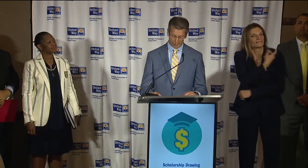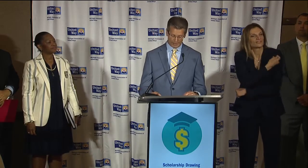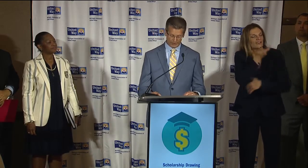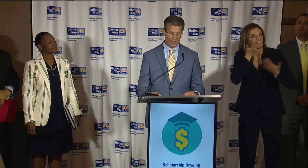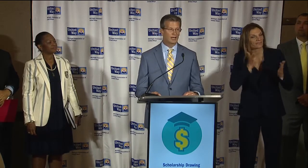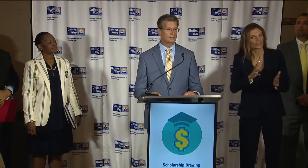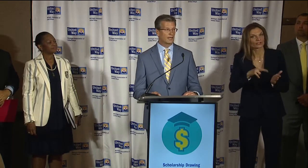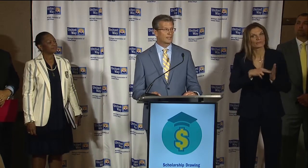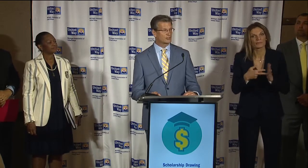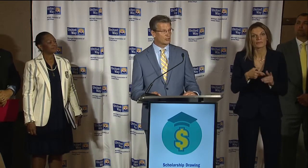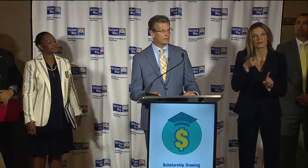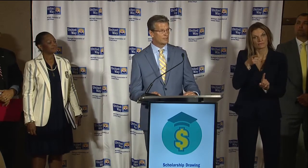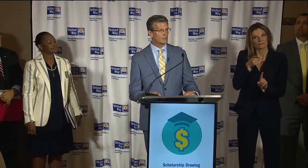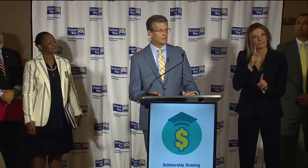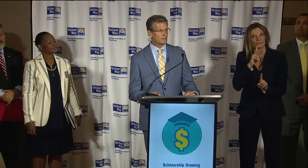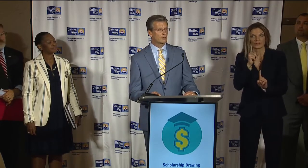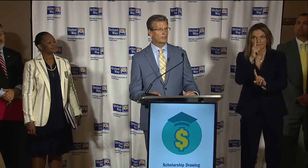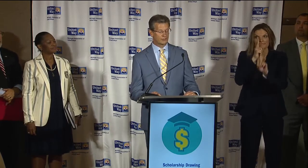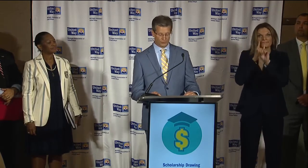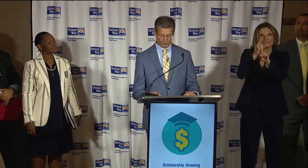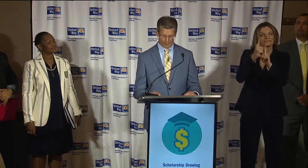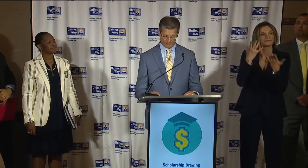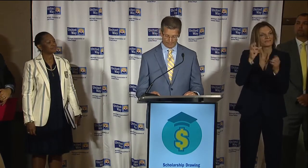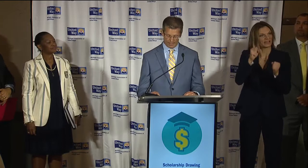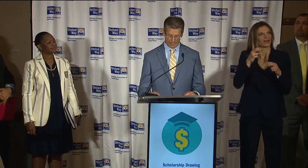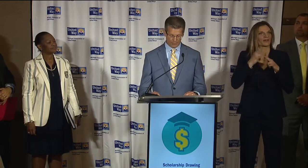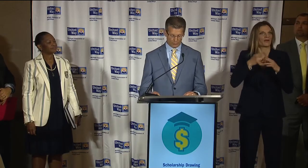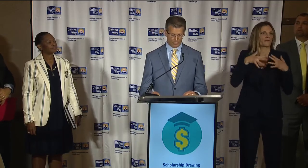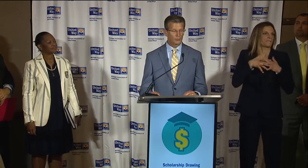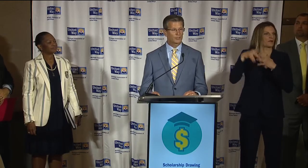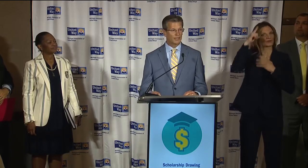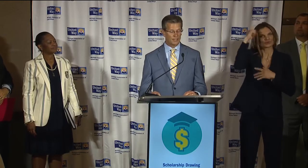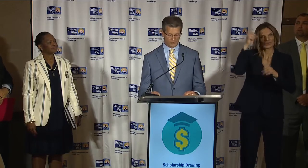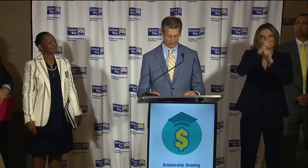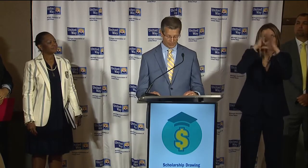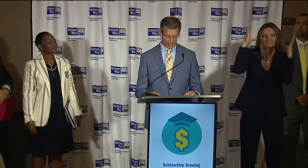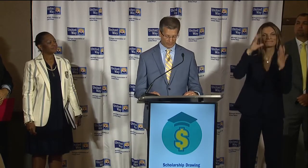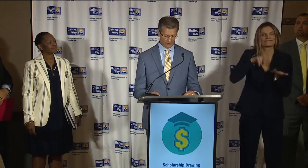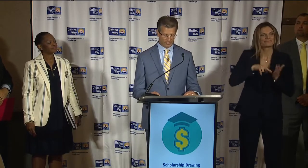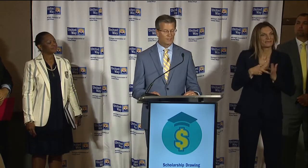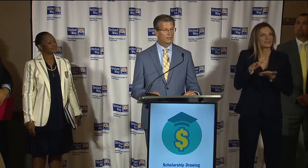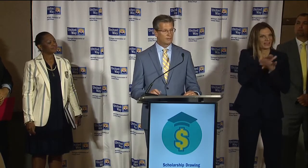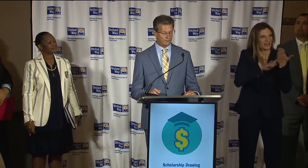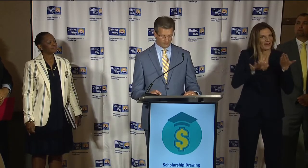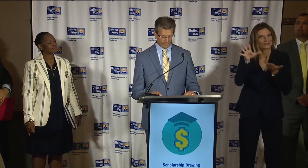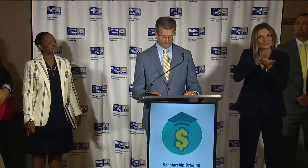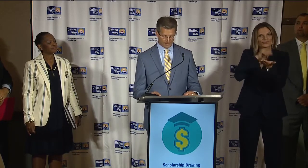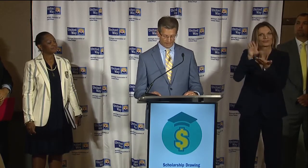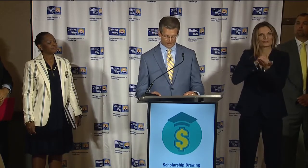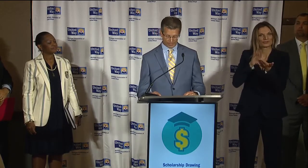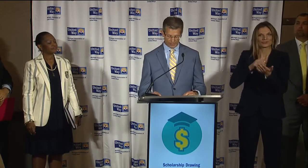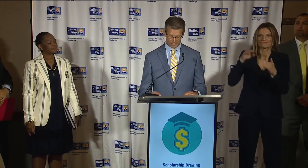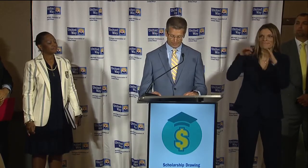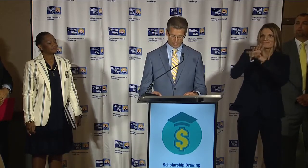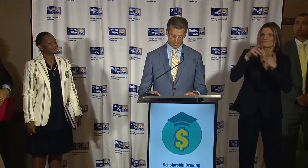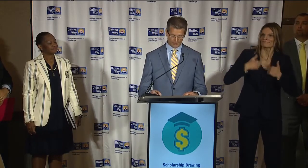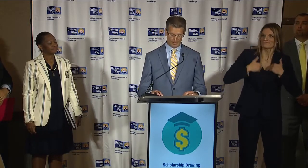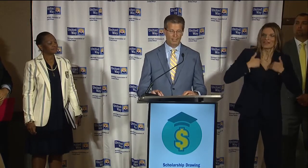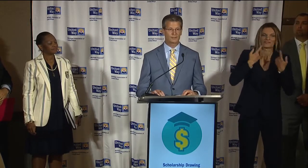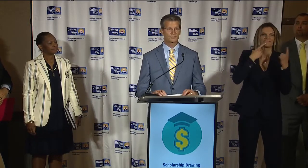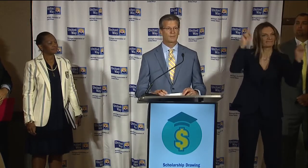you will get a shot at achieving the American dream through earning a college education via the